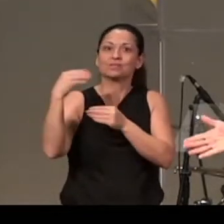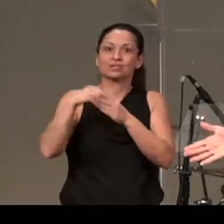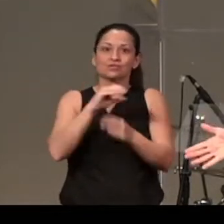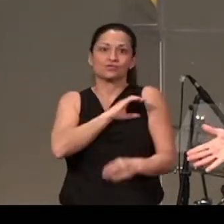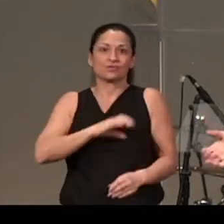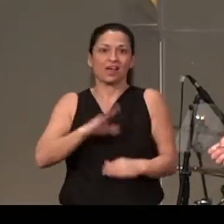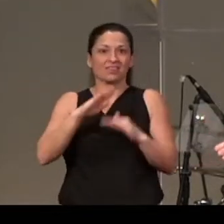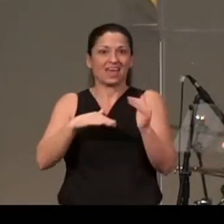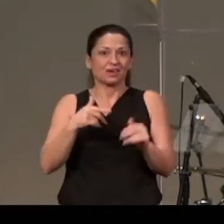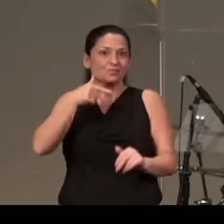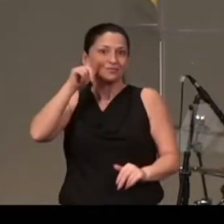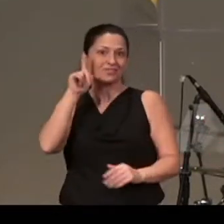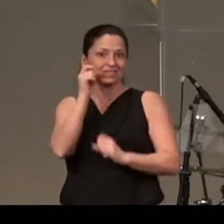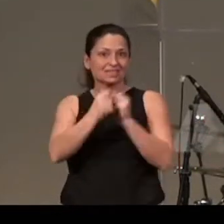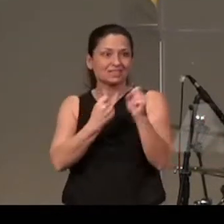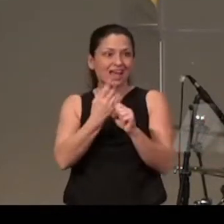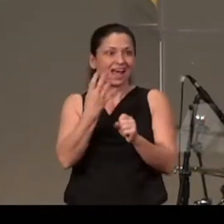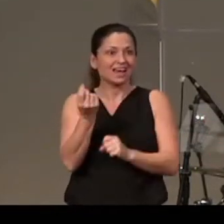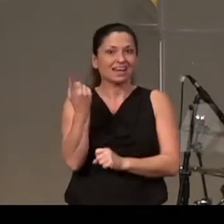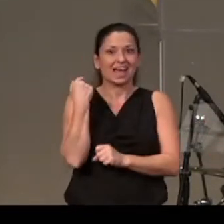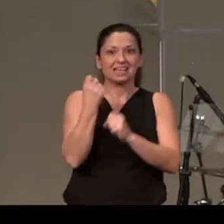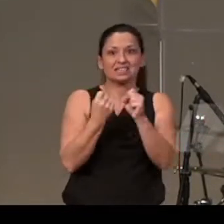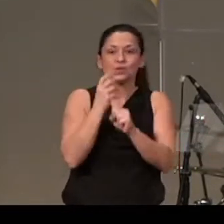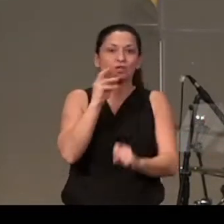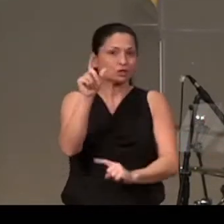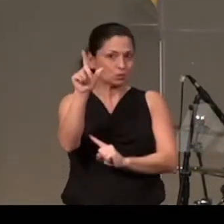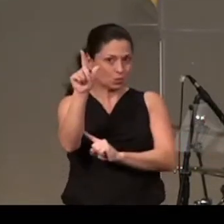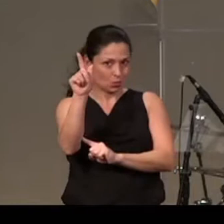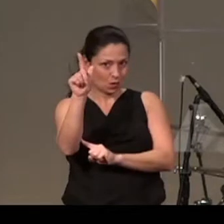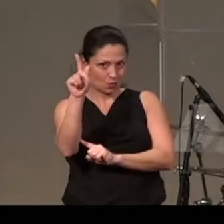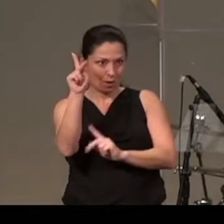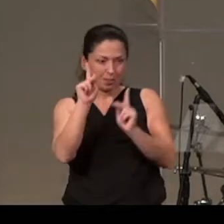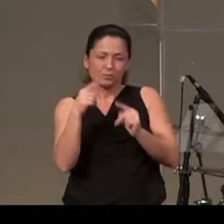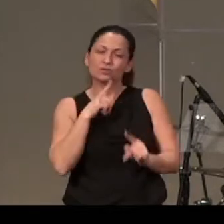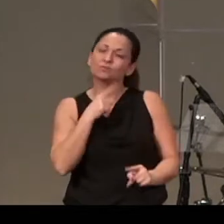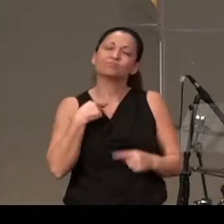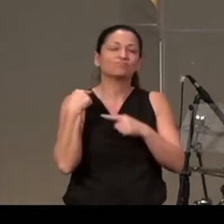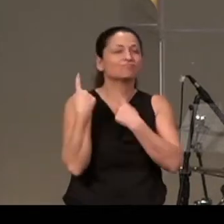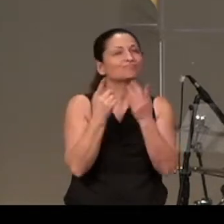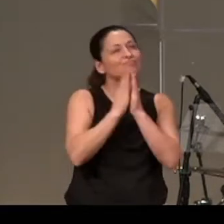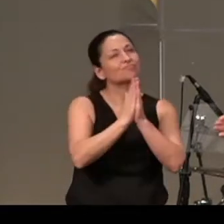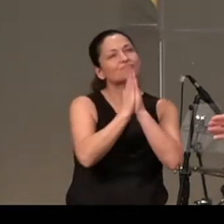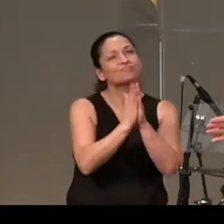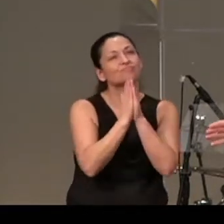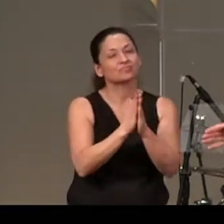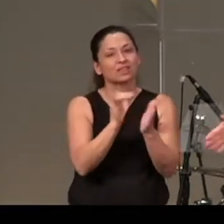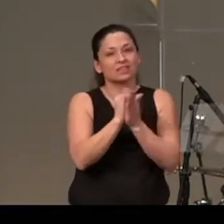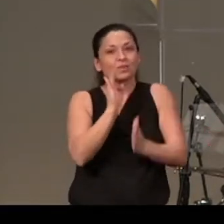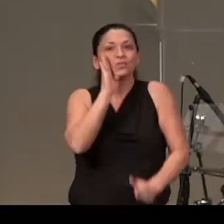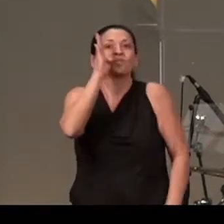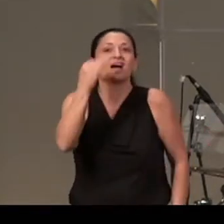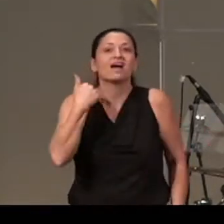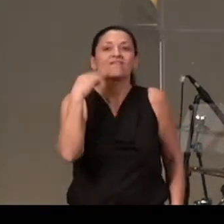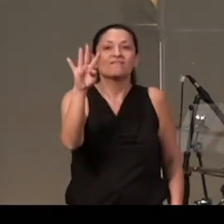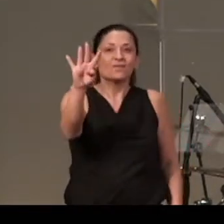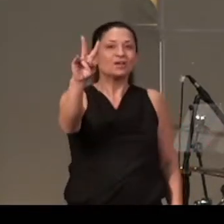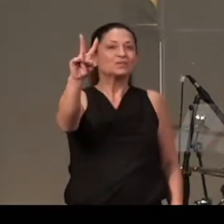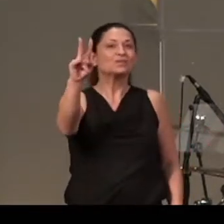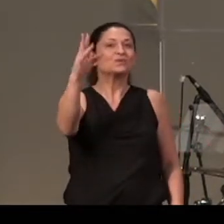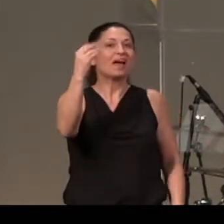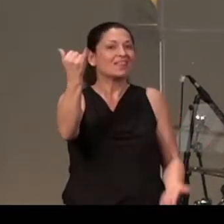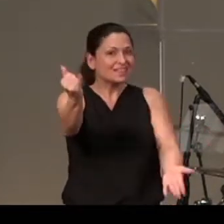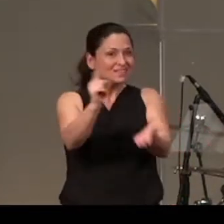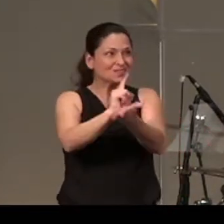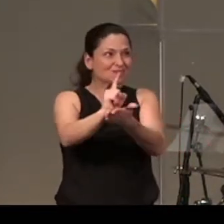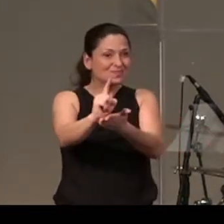we had 21 people who had won someone to faith in Christ. And so I've been praying and praying that we would have 42. And this week, we had someone who